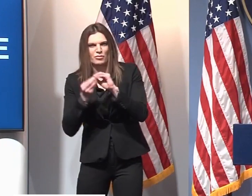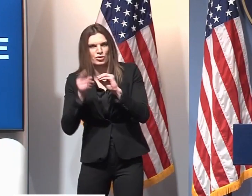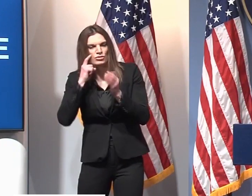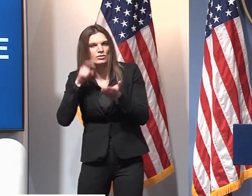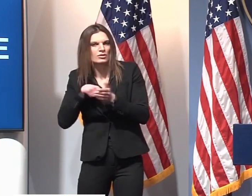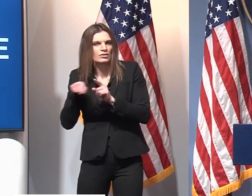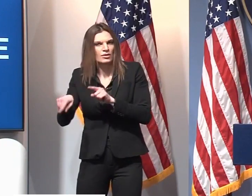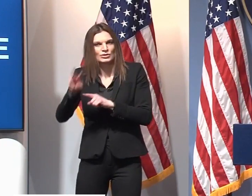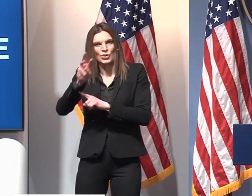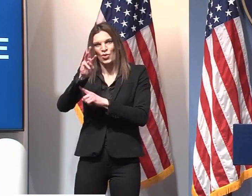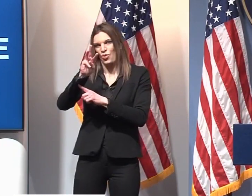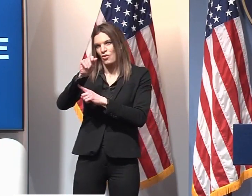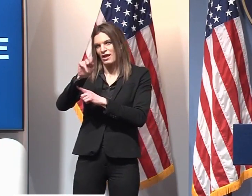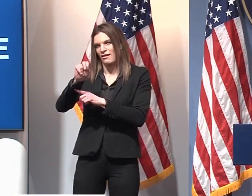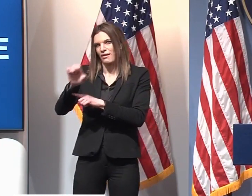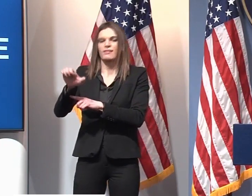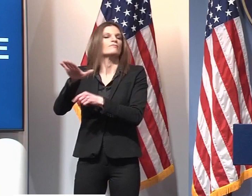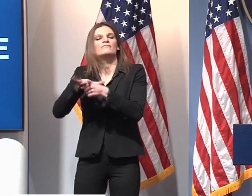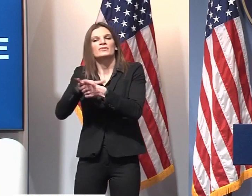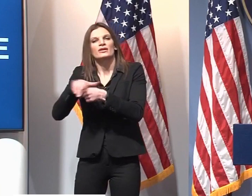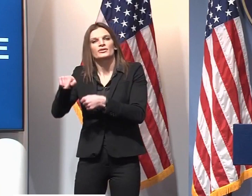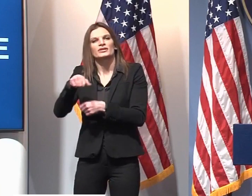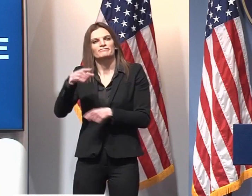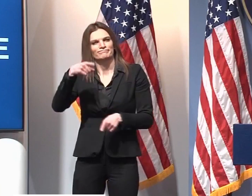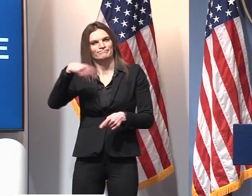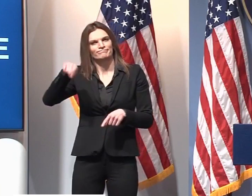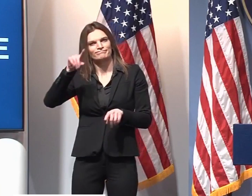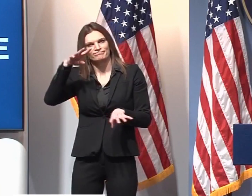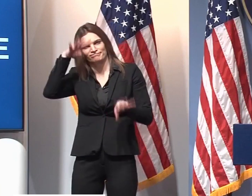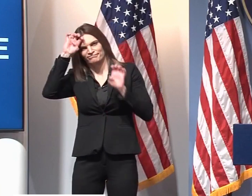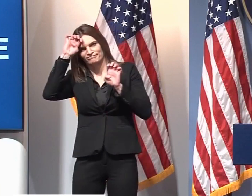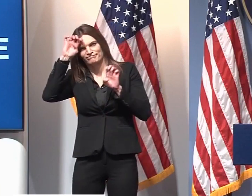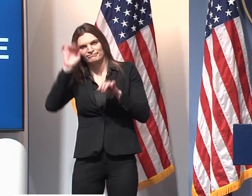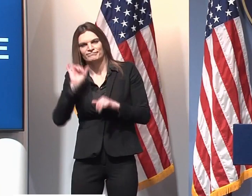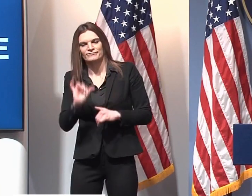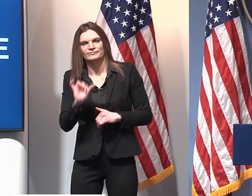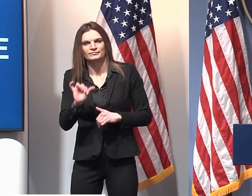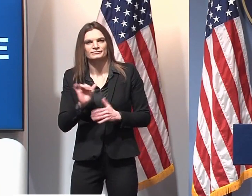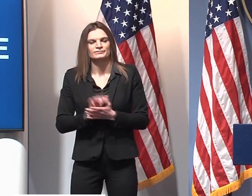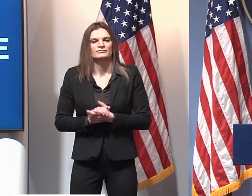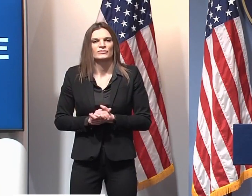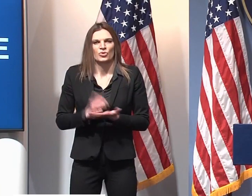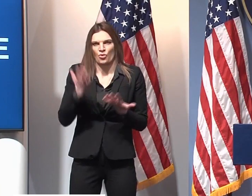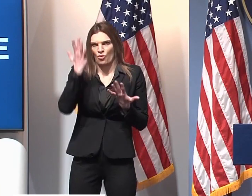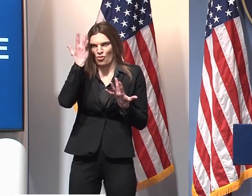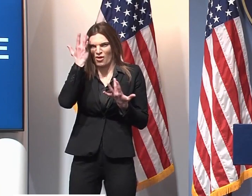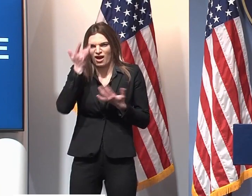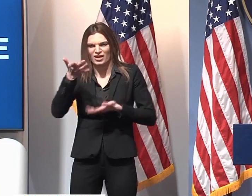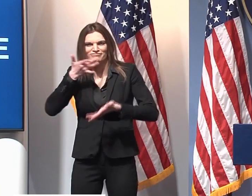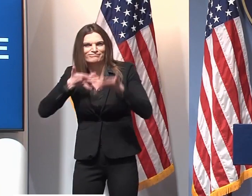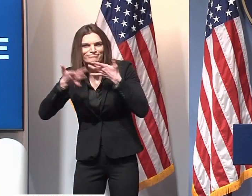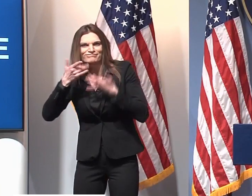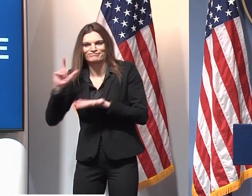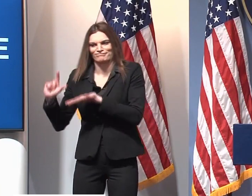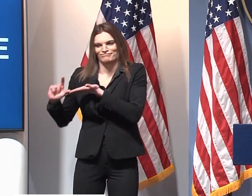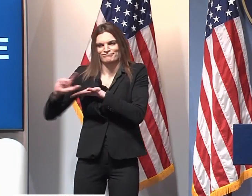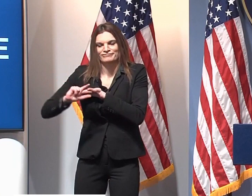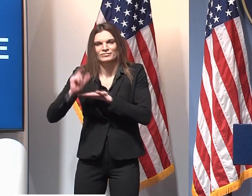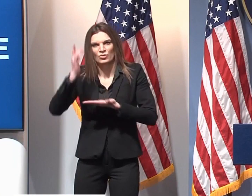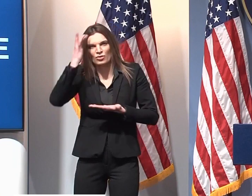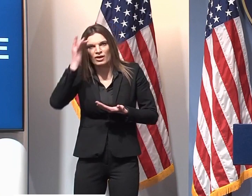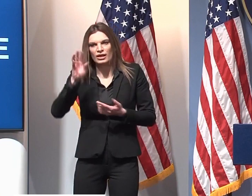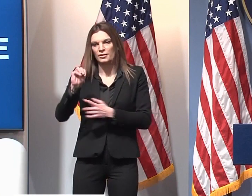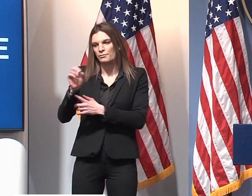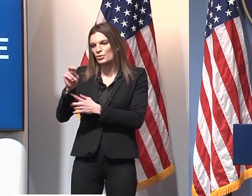state. Distributed to it. They're puzzled as to why they are getting fewer vaccines in the Wayne